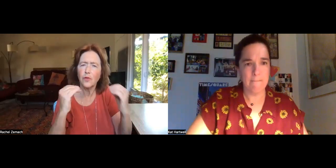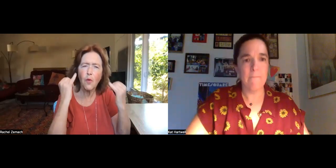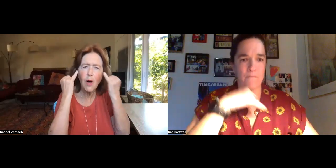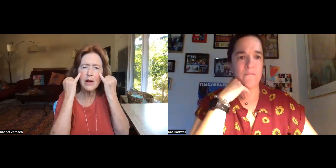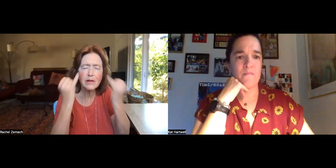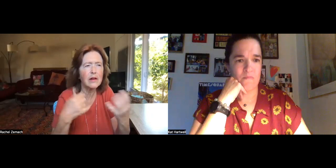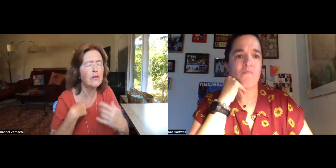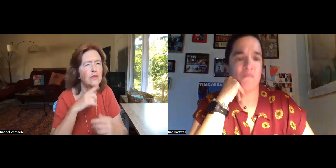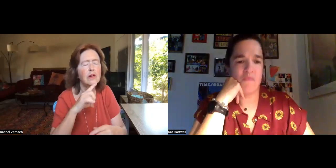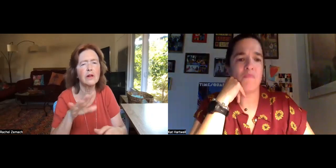No, yeah, really.